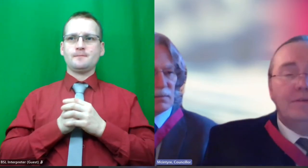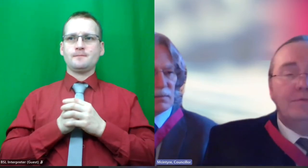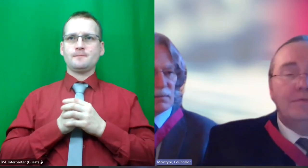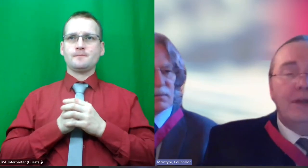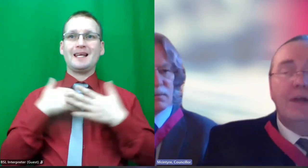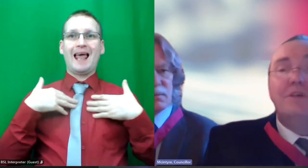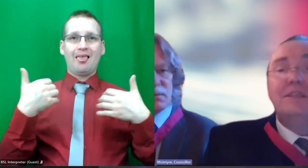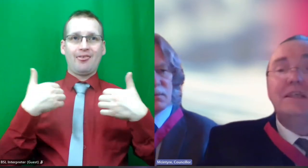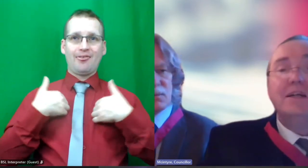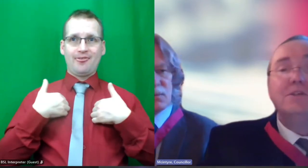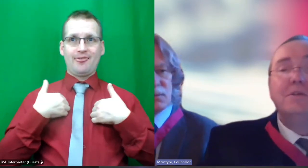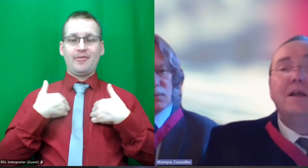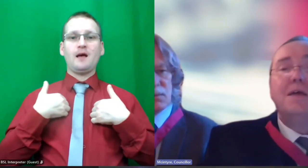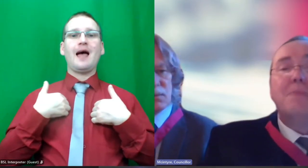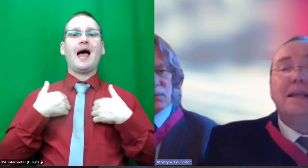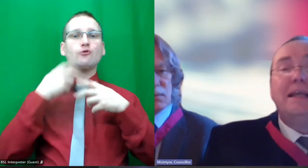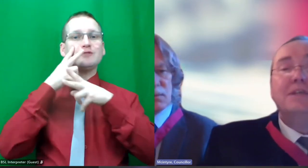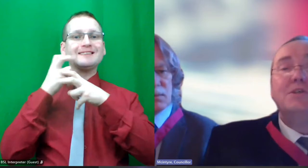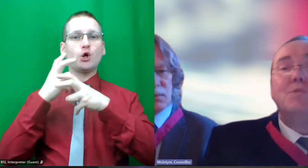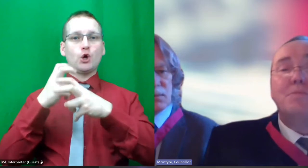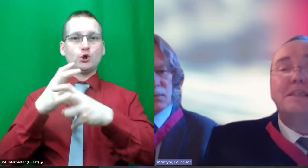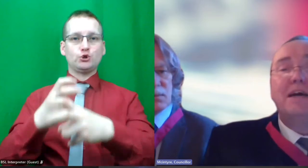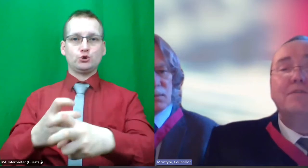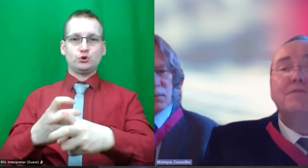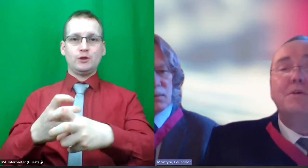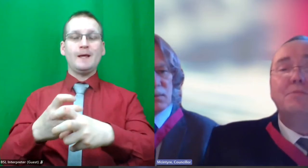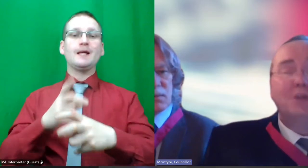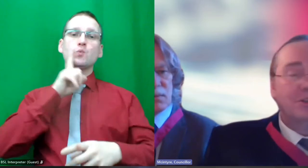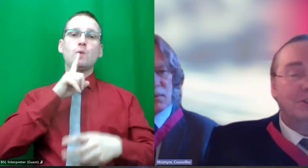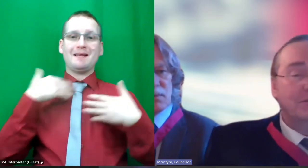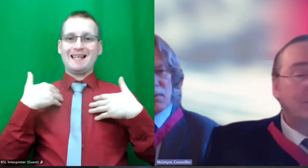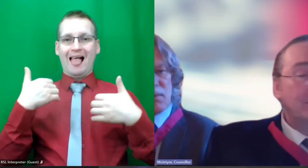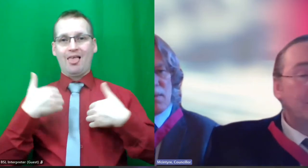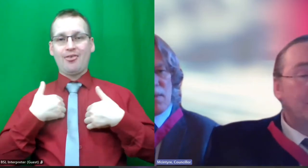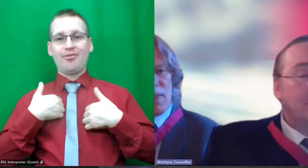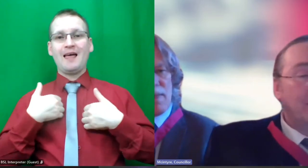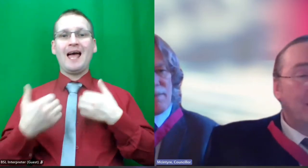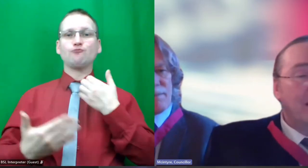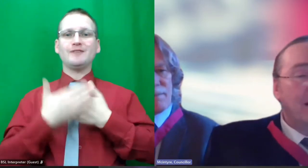Health and research, mainly into women's health and reproduction.